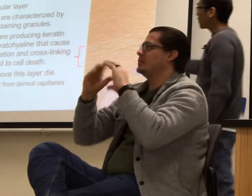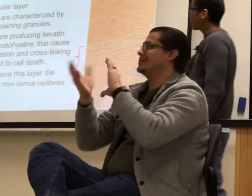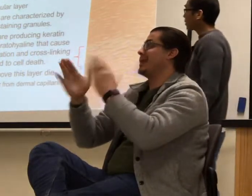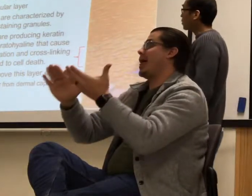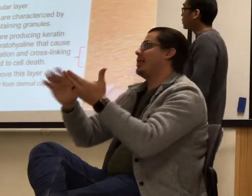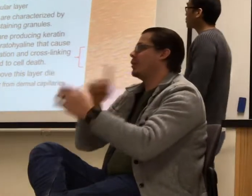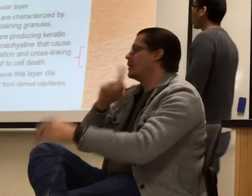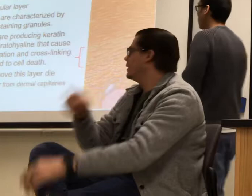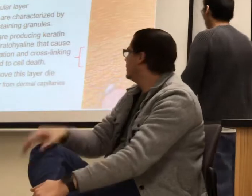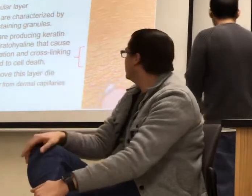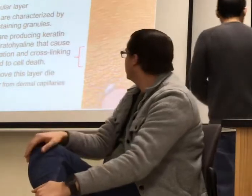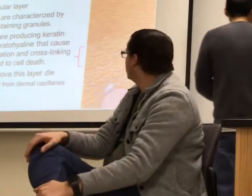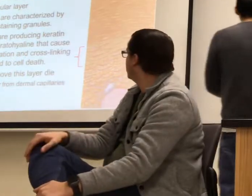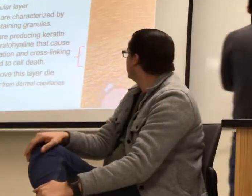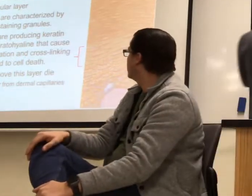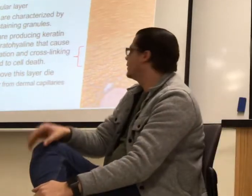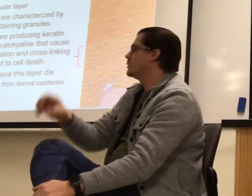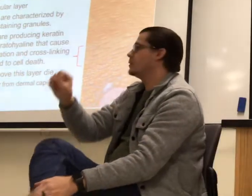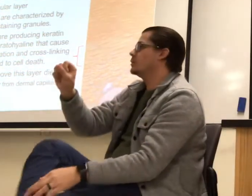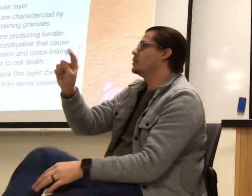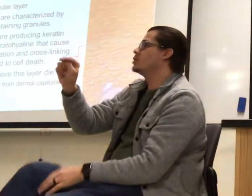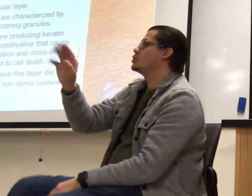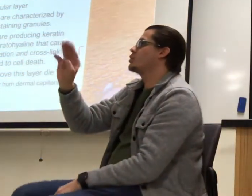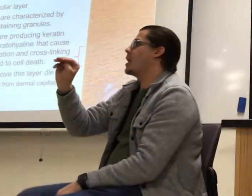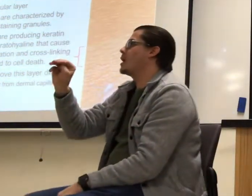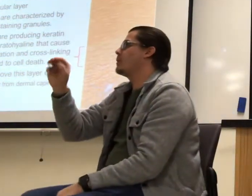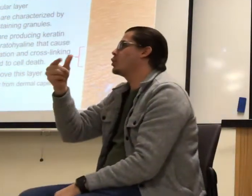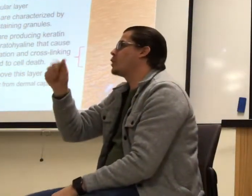this layer here, stratum granulosum.